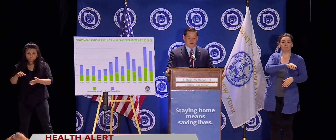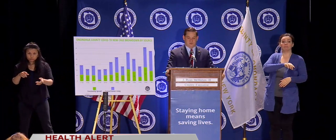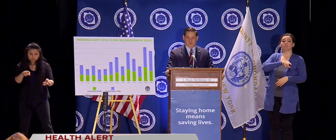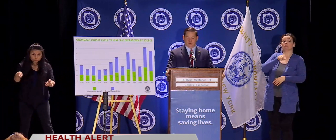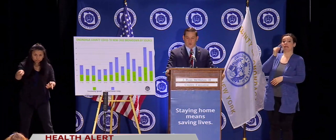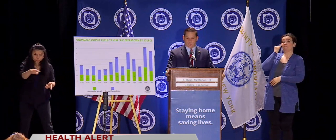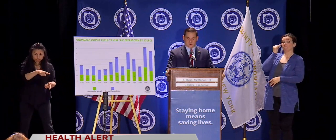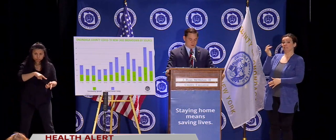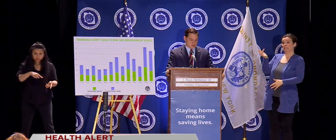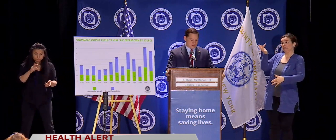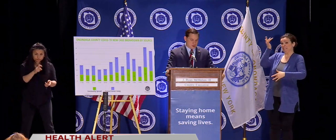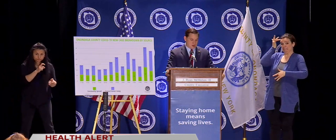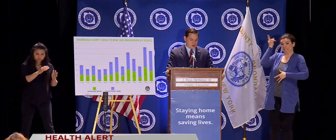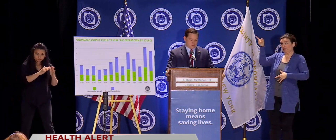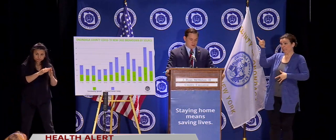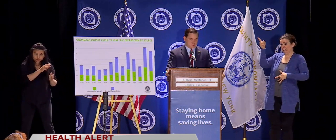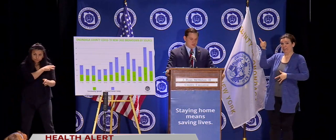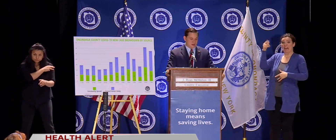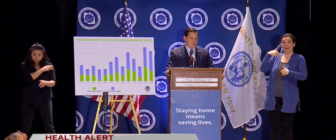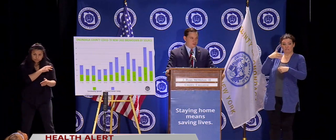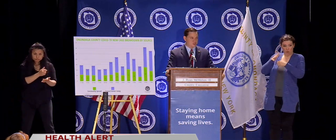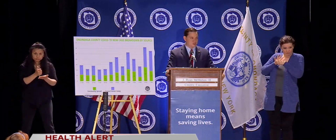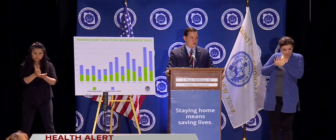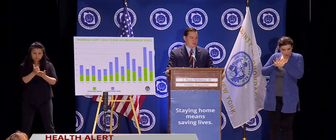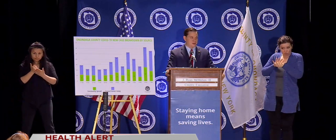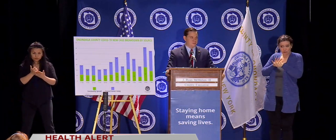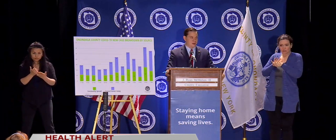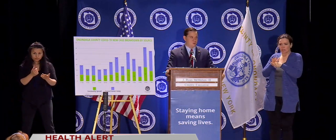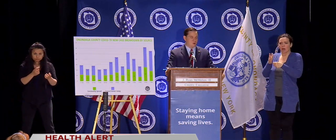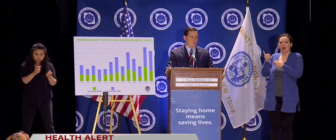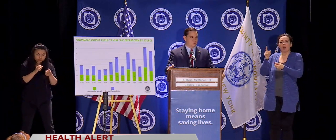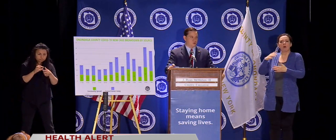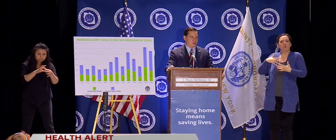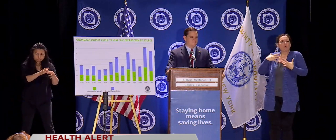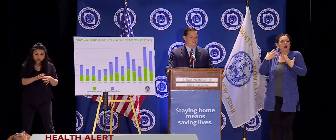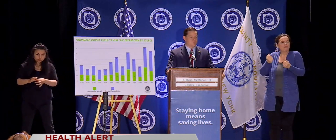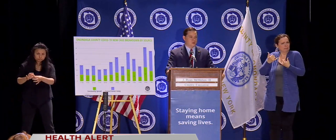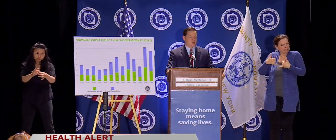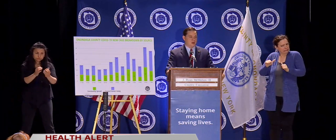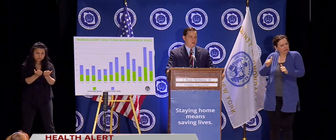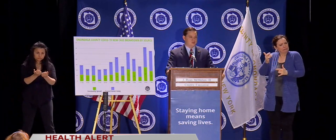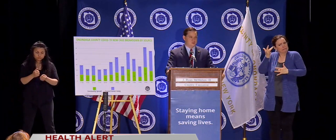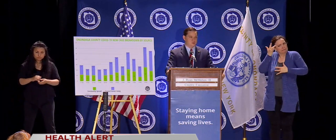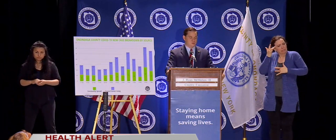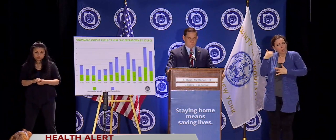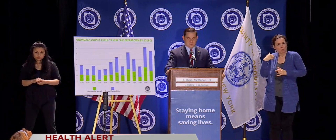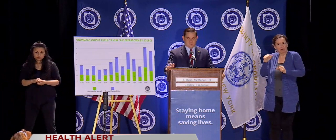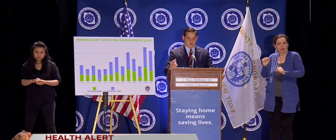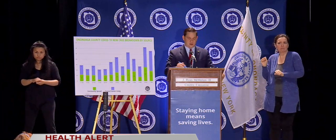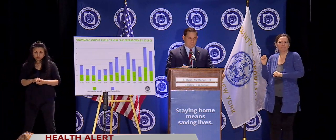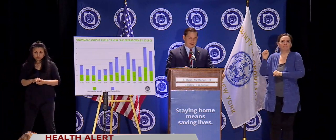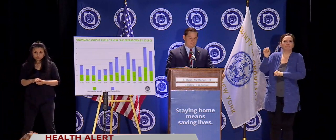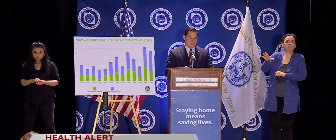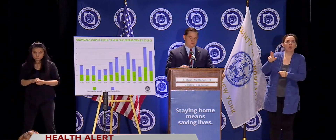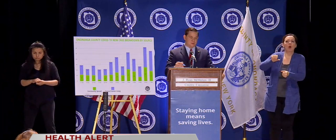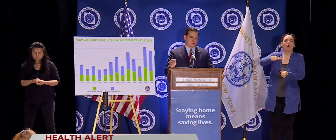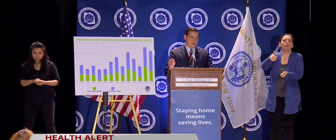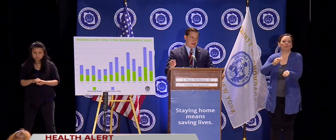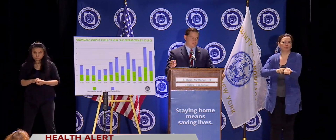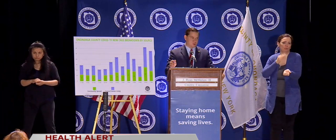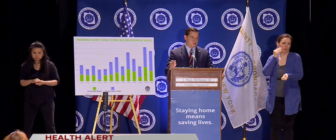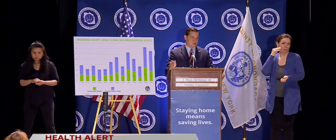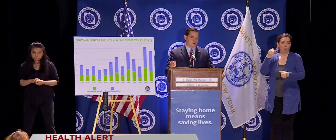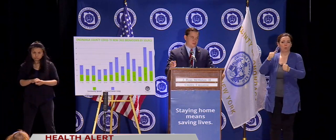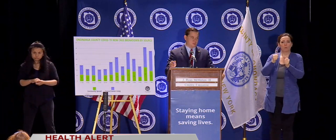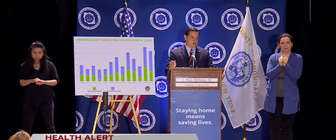was thrilled about the collaboration on what we're doing to make sure that we're not putting people